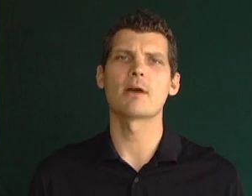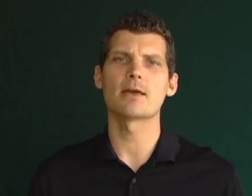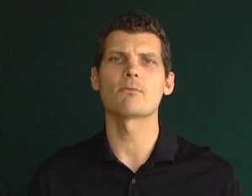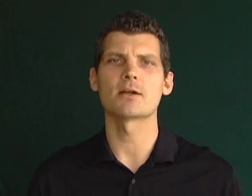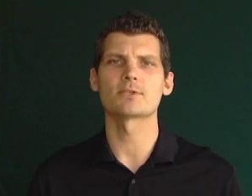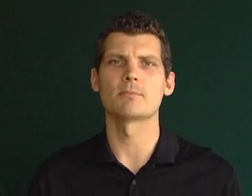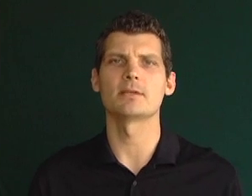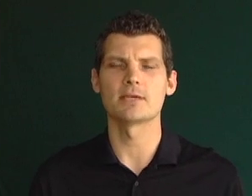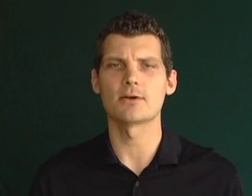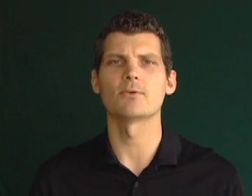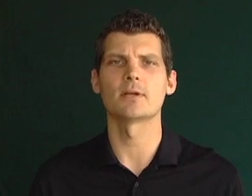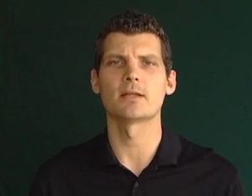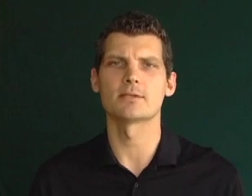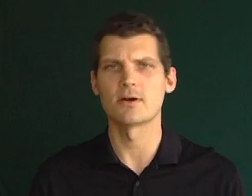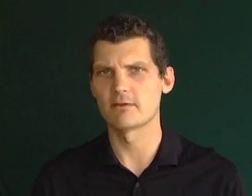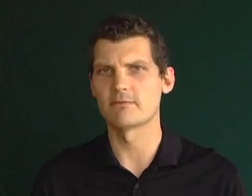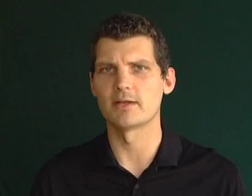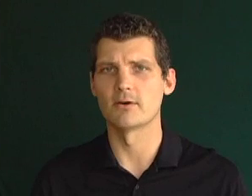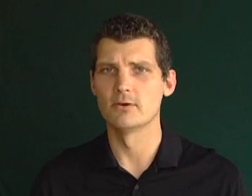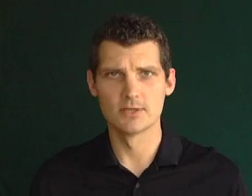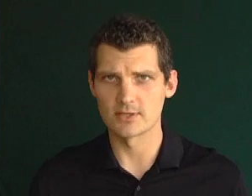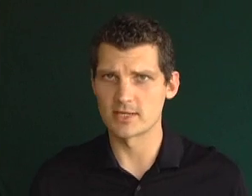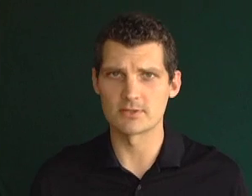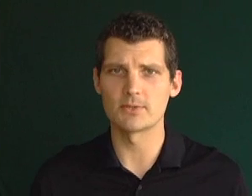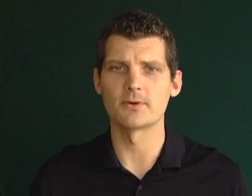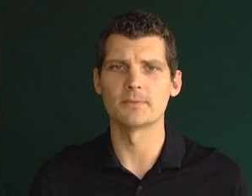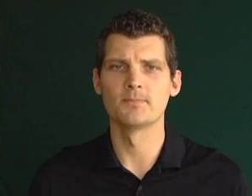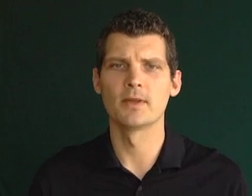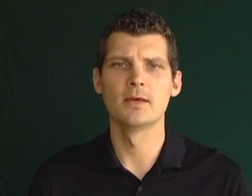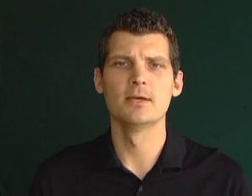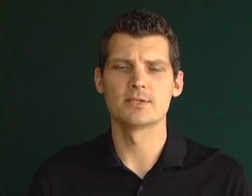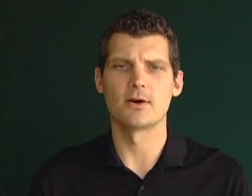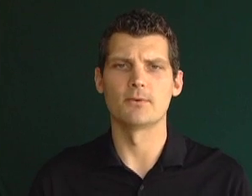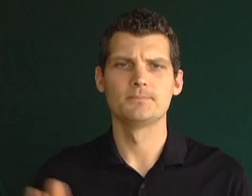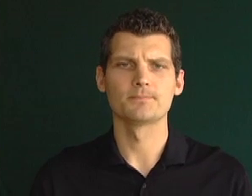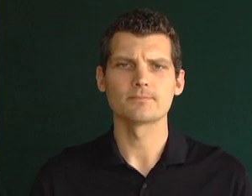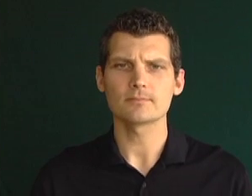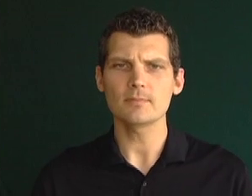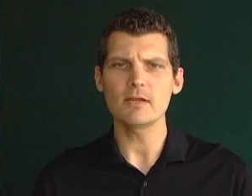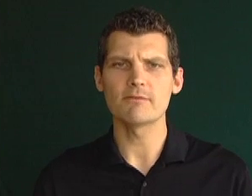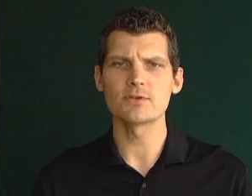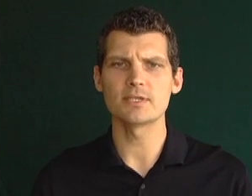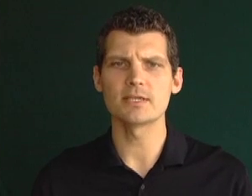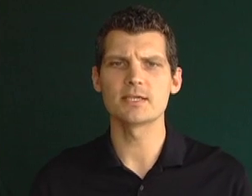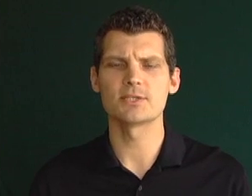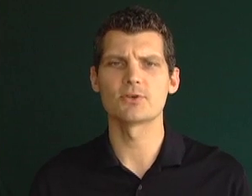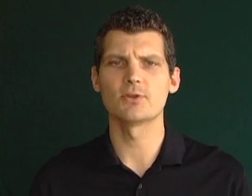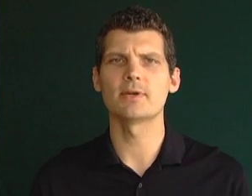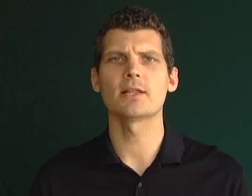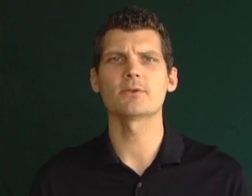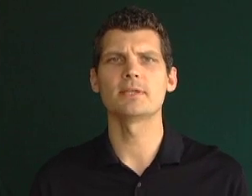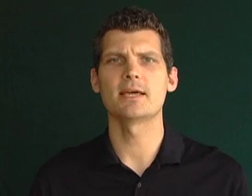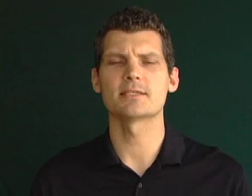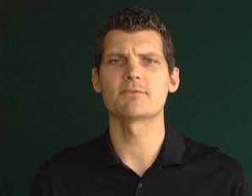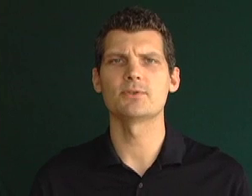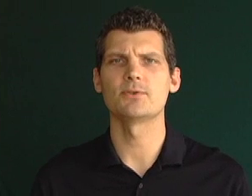rather watch somebody tell you what it is on a video. So that's what I'm doing. So, first thing is, in your low calorie days, after you do your